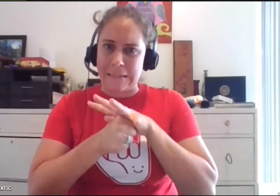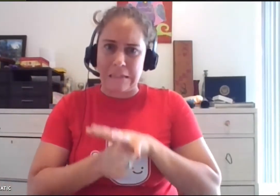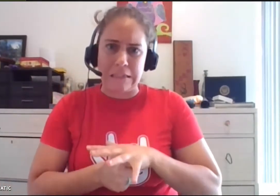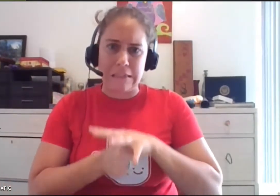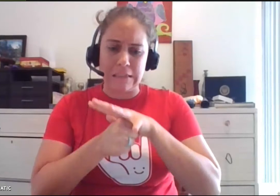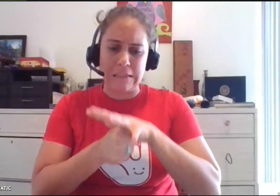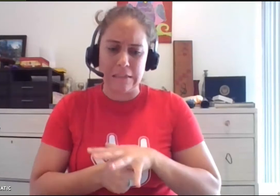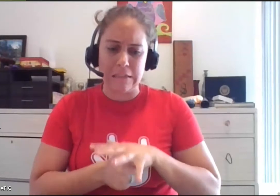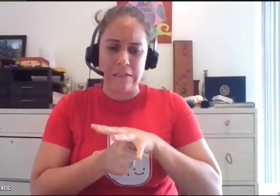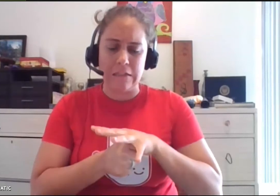Stressed.